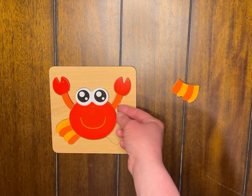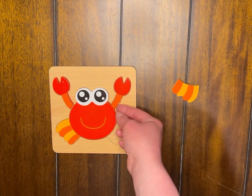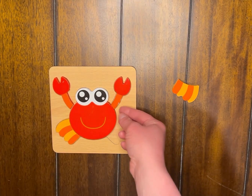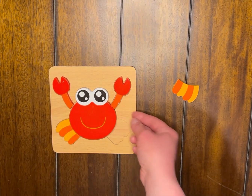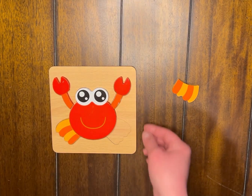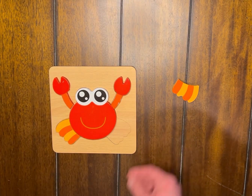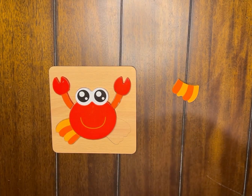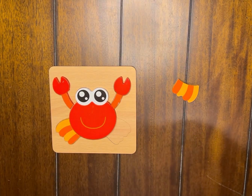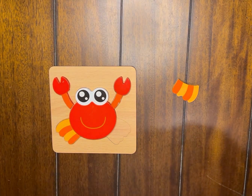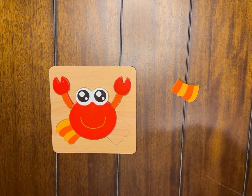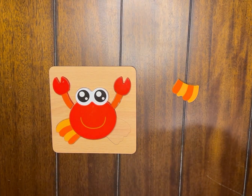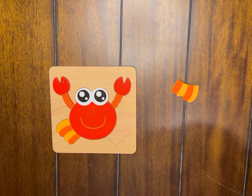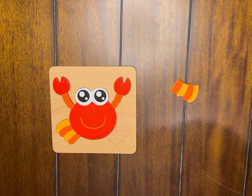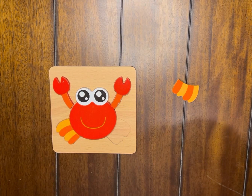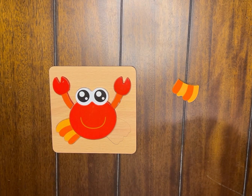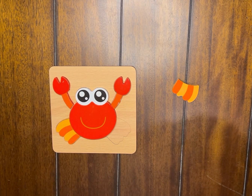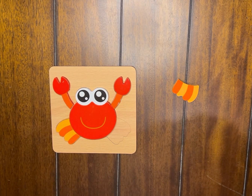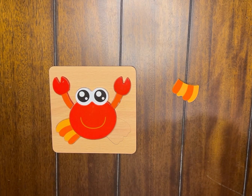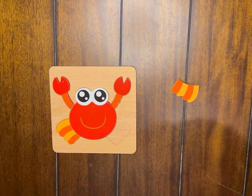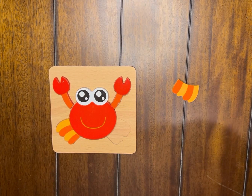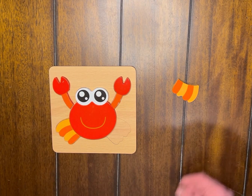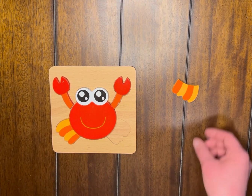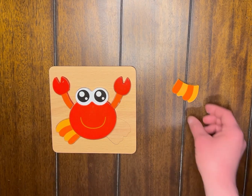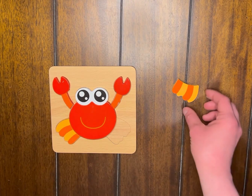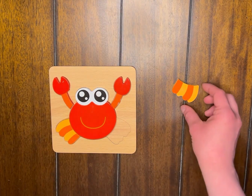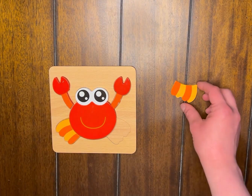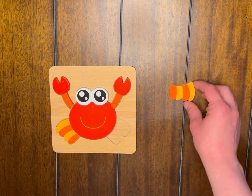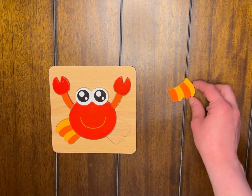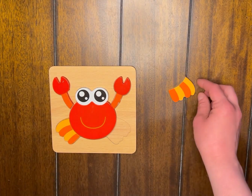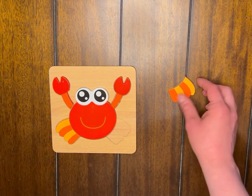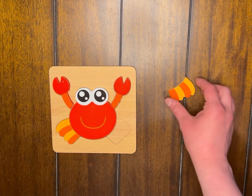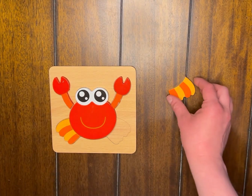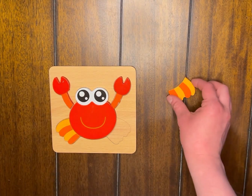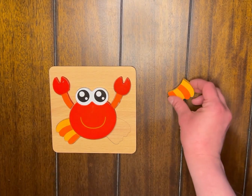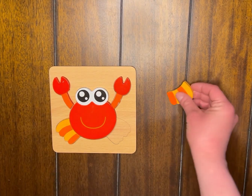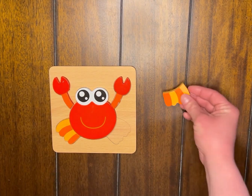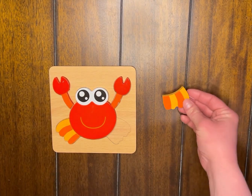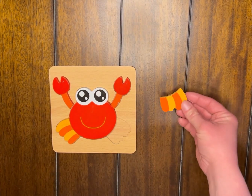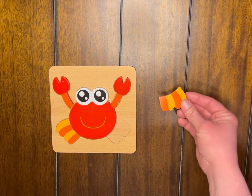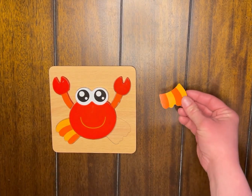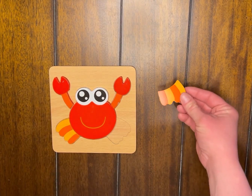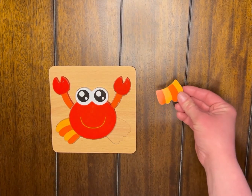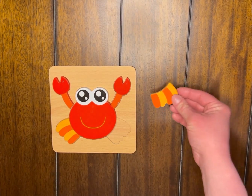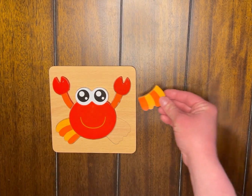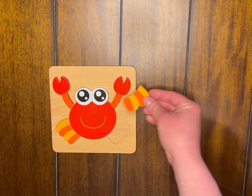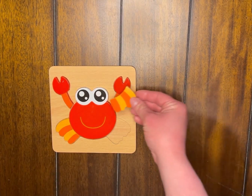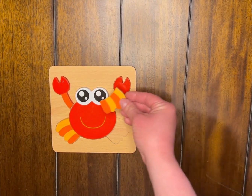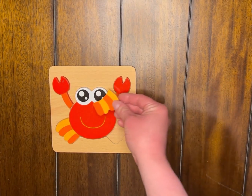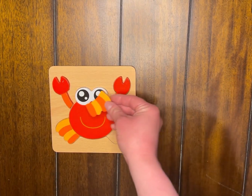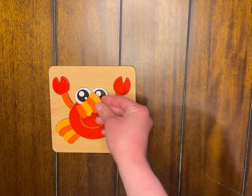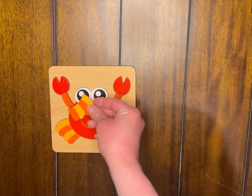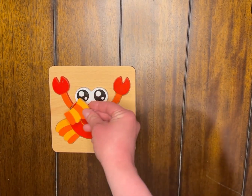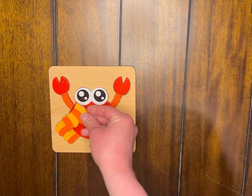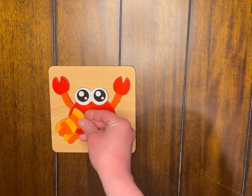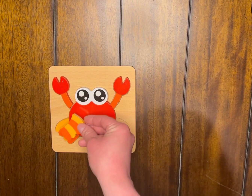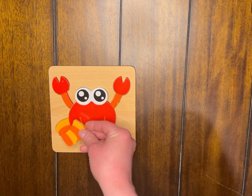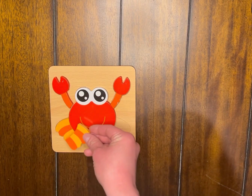Awesome job. We have one more piece of the puzzle. Tell me where to stop.